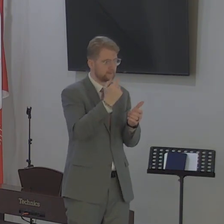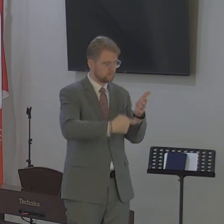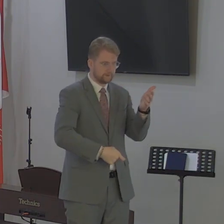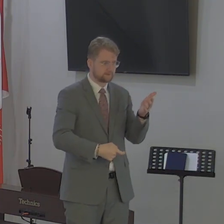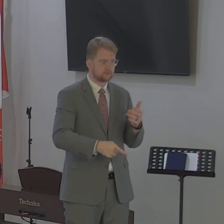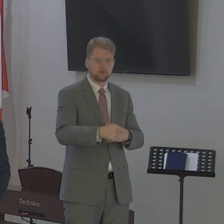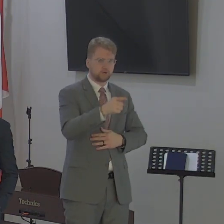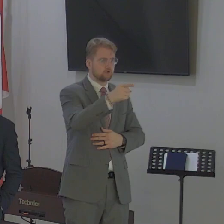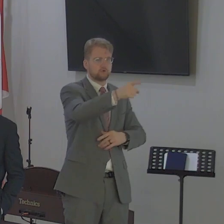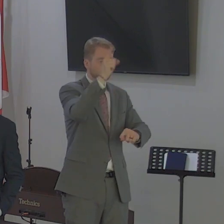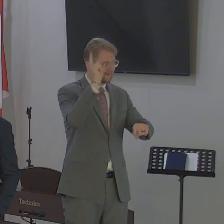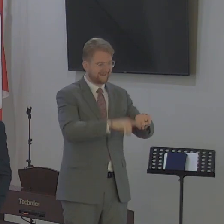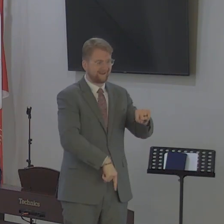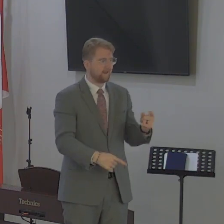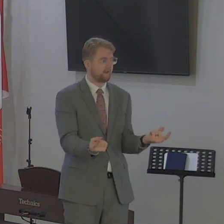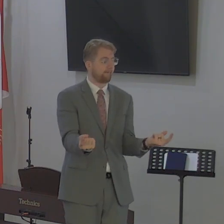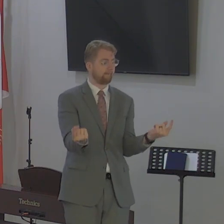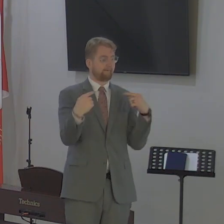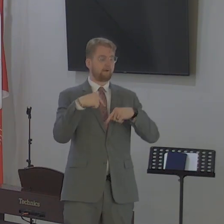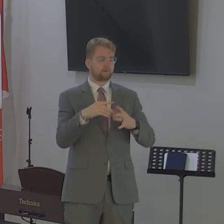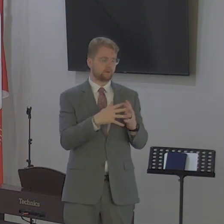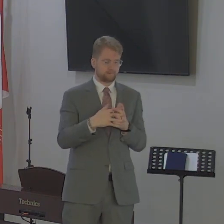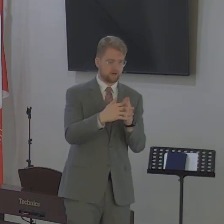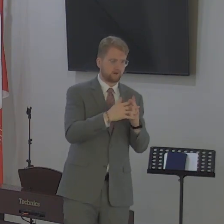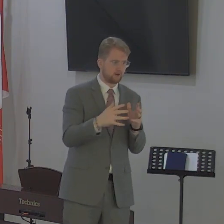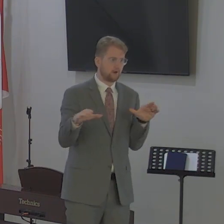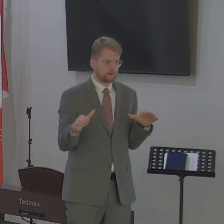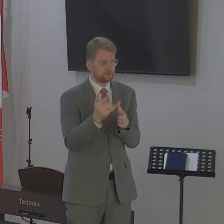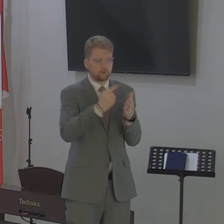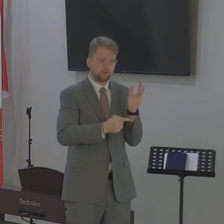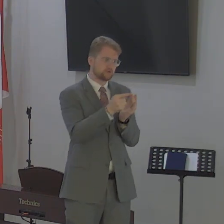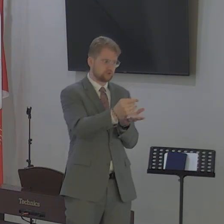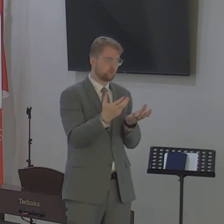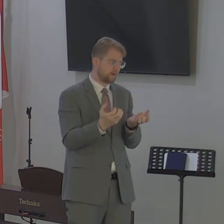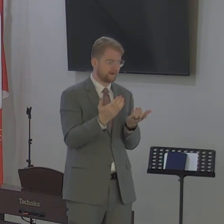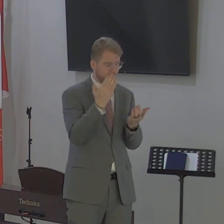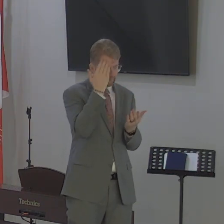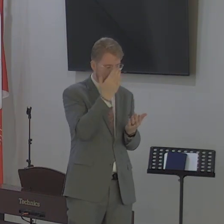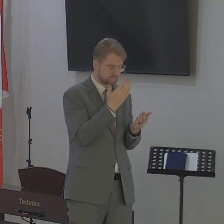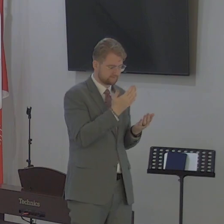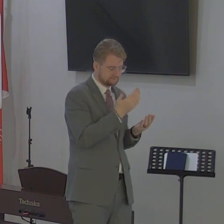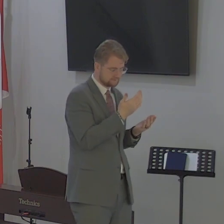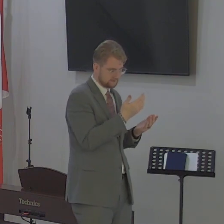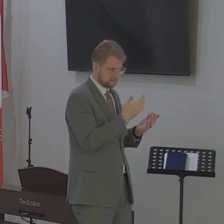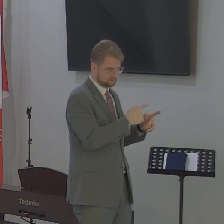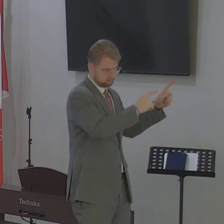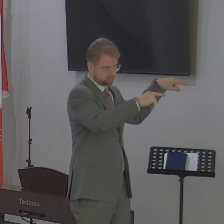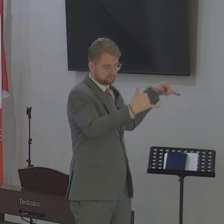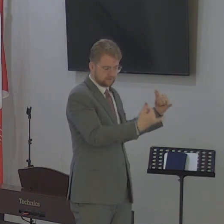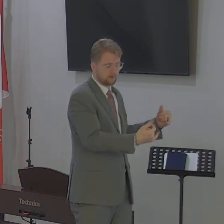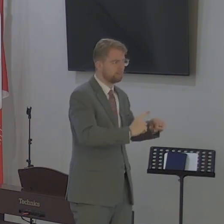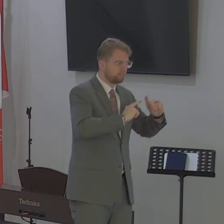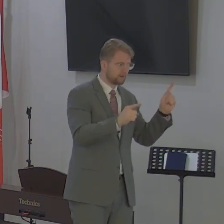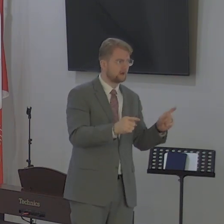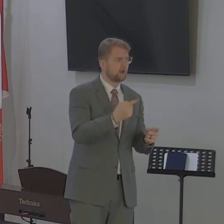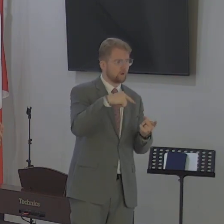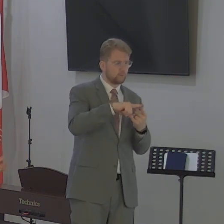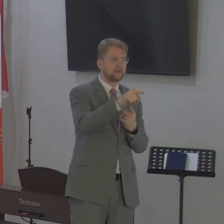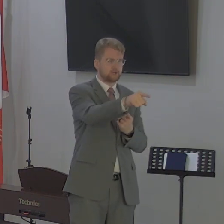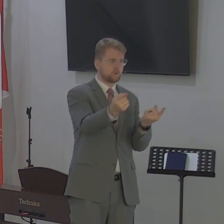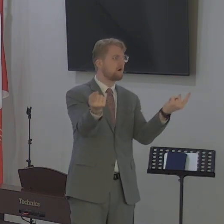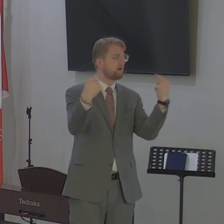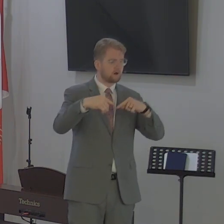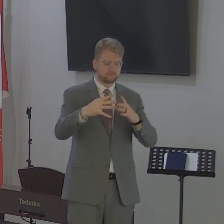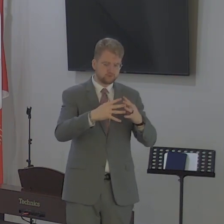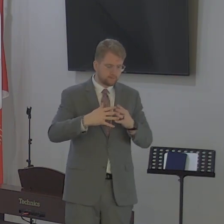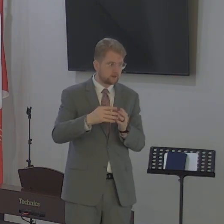you cannot come to America and do what you want to do, right? You have to fulfill what the American laws and governments tell you to do, right? You can't just move